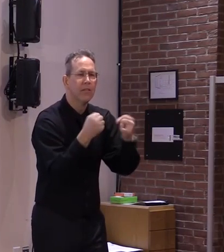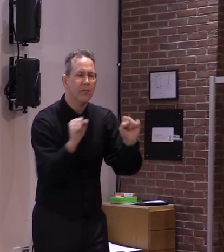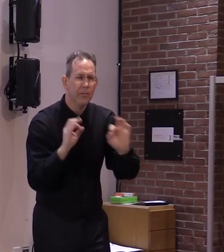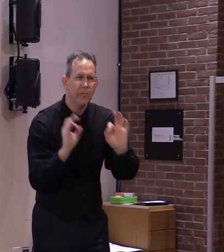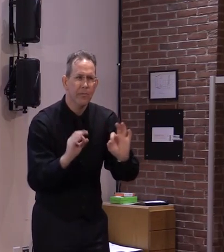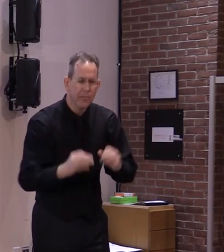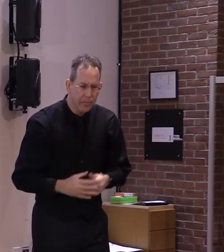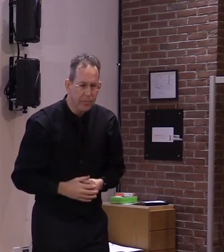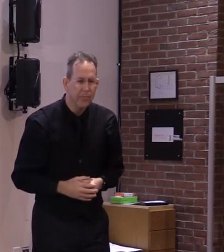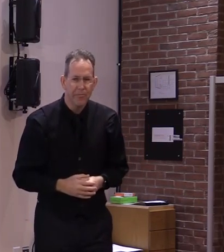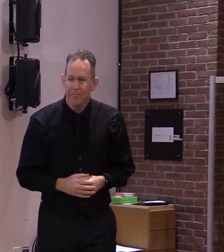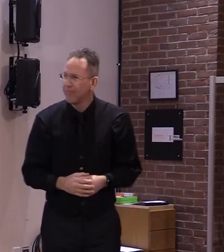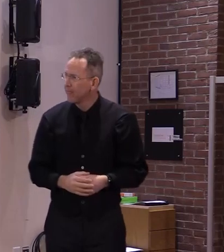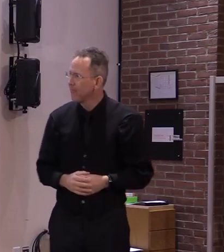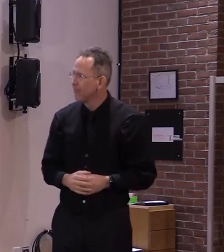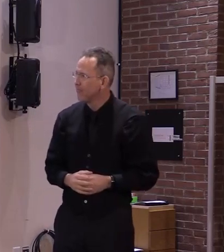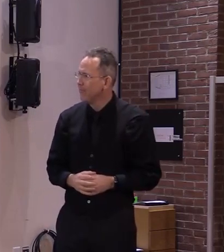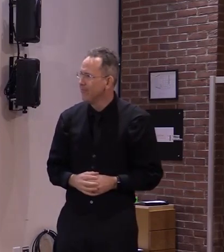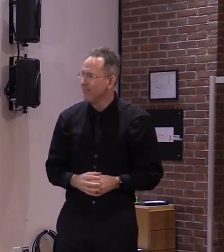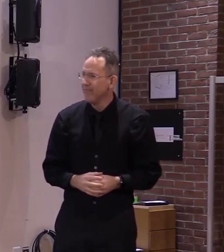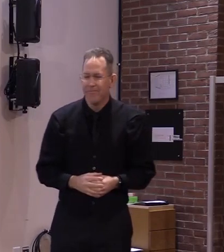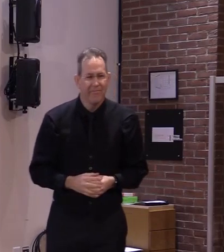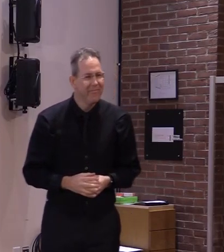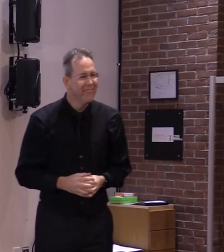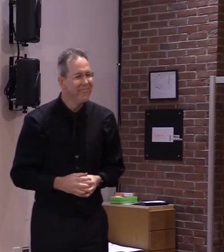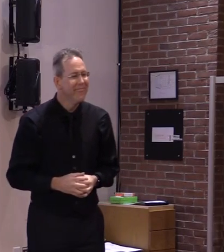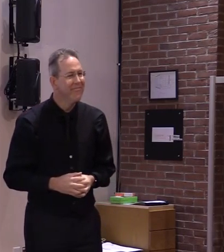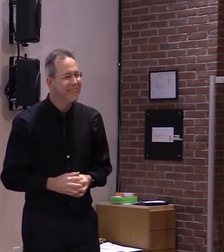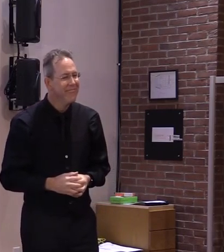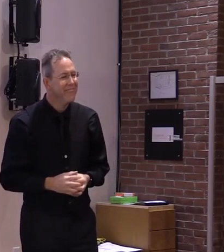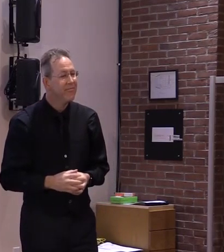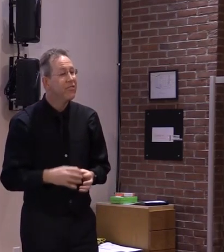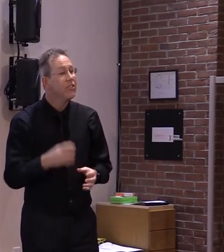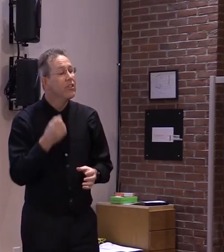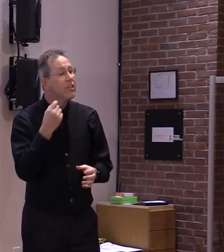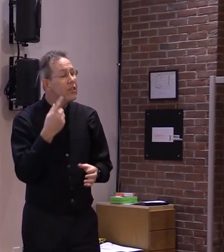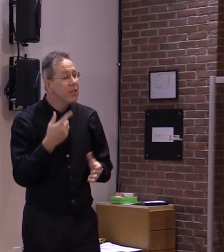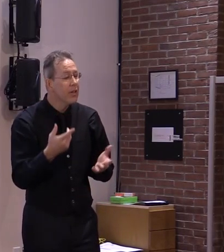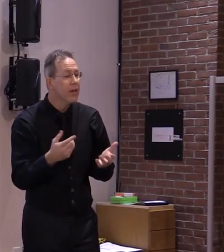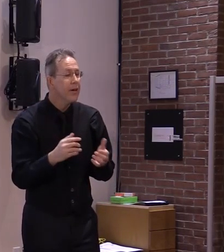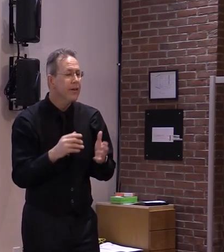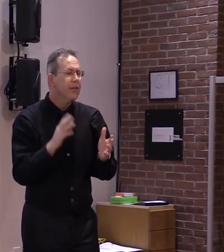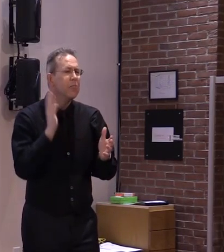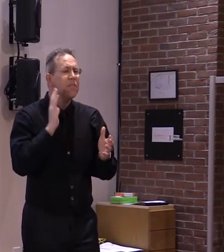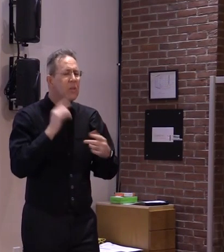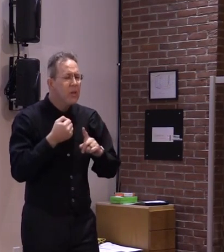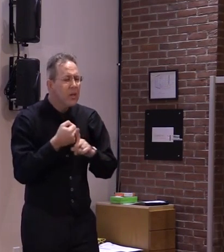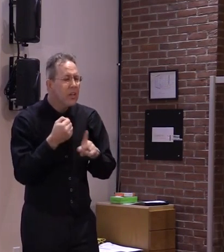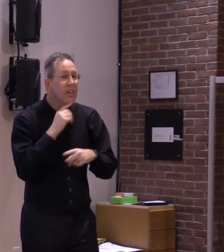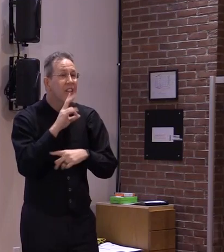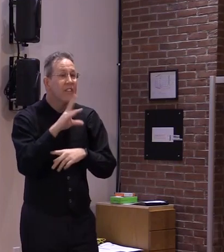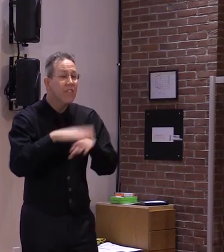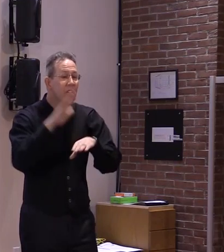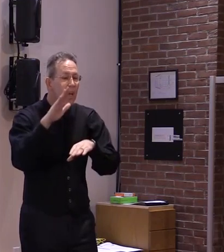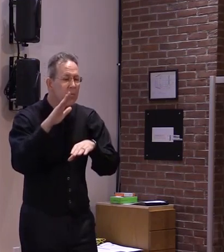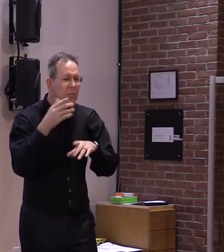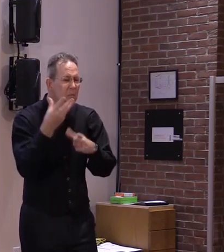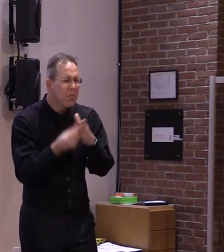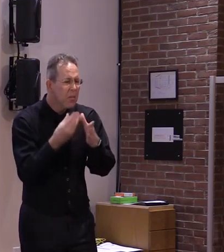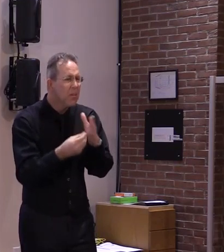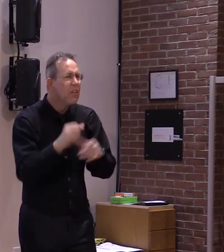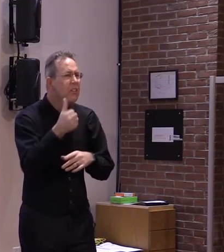for new cases over 75 has decreased from about 10 cases a day on average a month ago to 3.29 cases